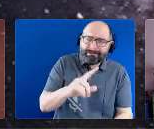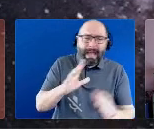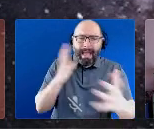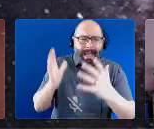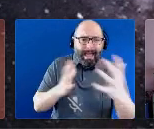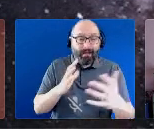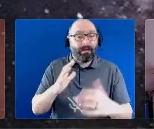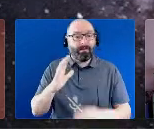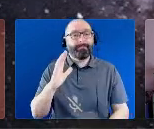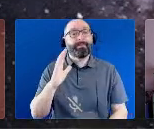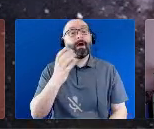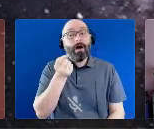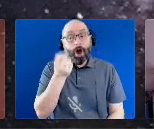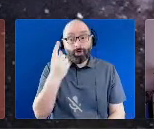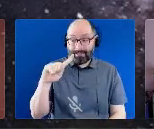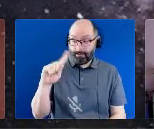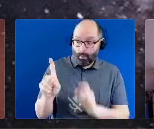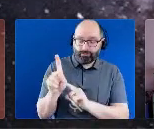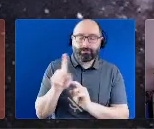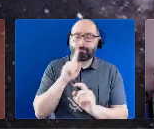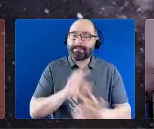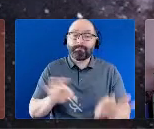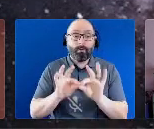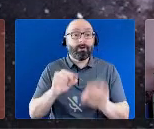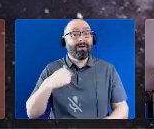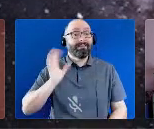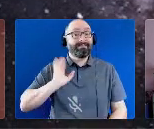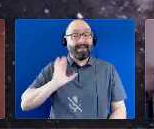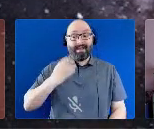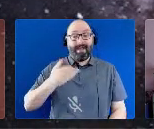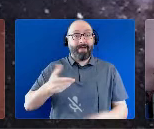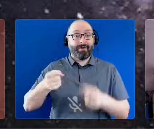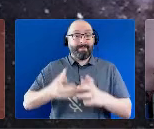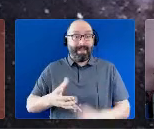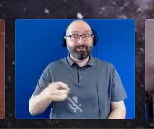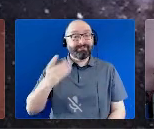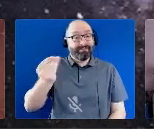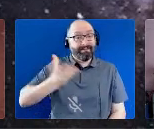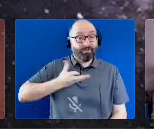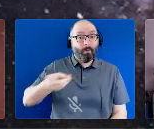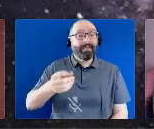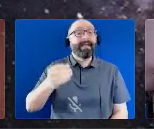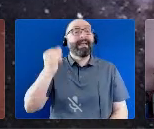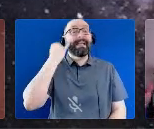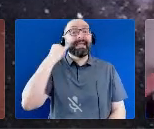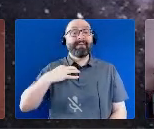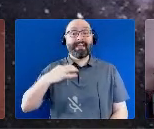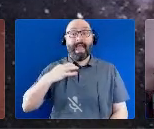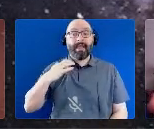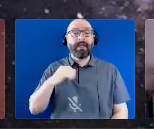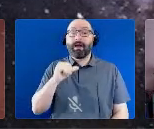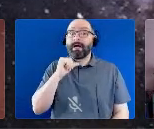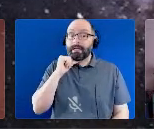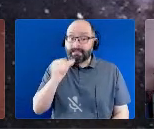So understanding the question, it's really important. I've even had hiring managers tell me if a candidate doesn't spend 15